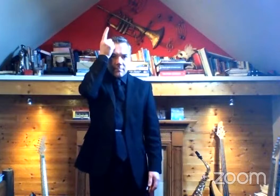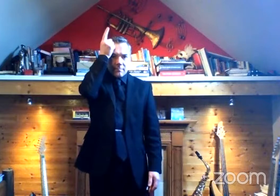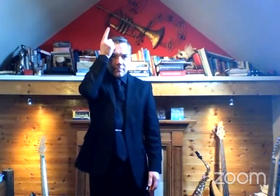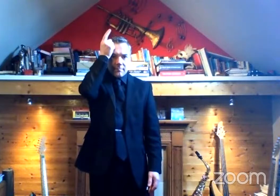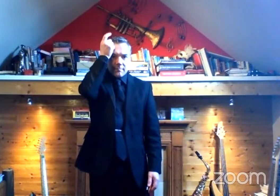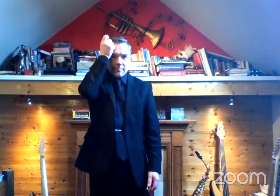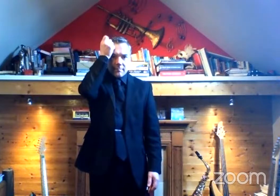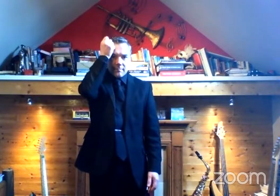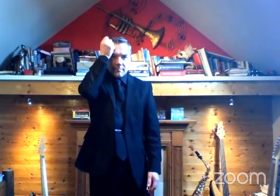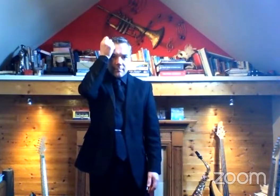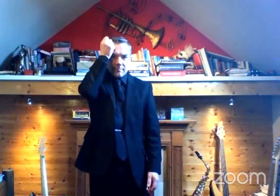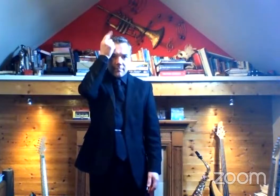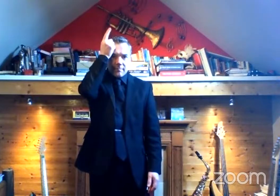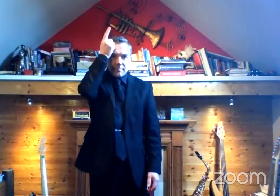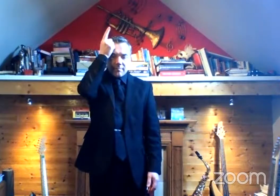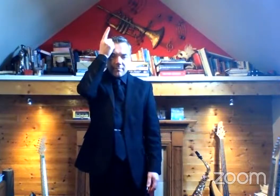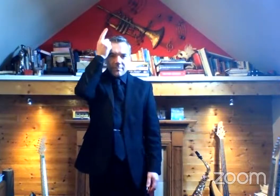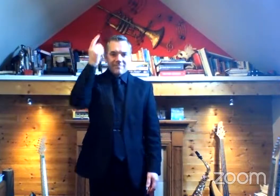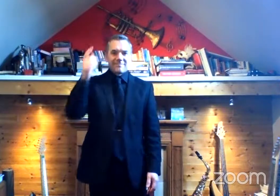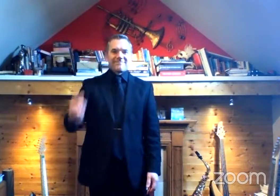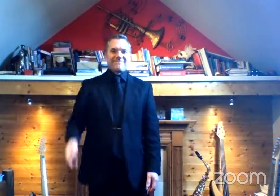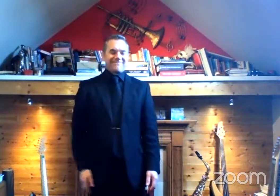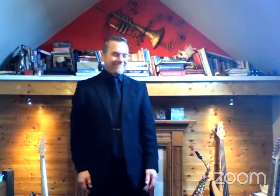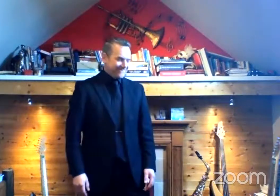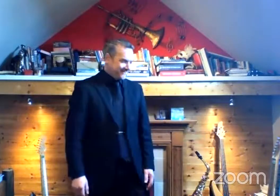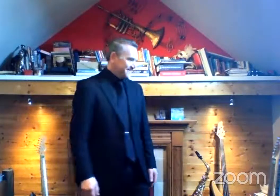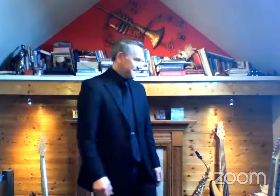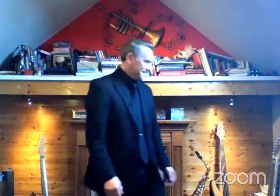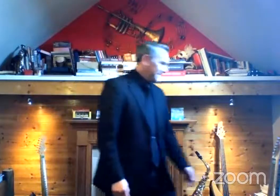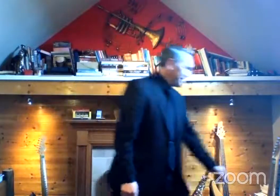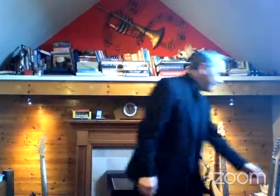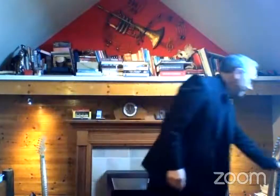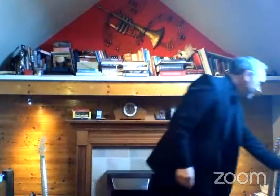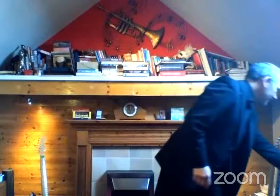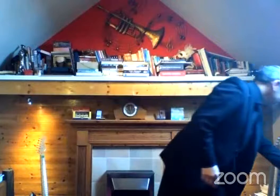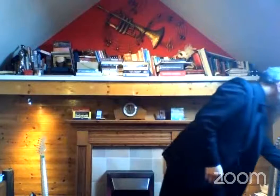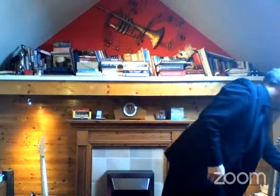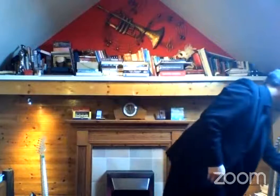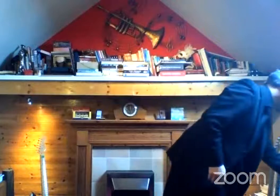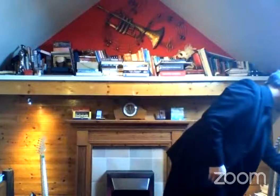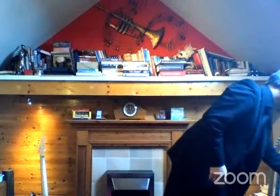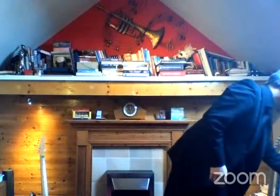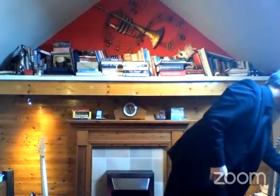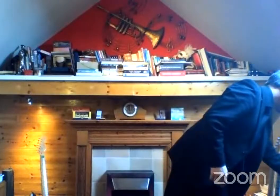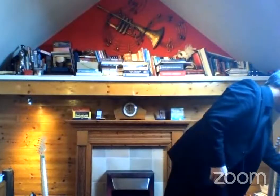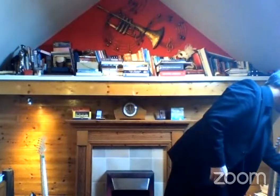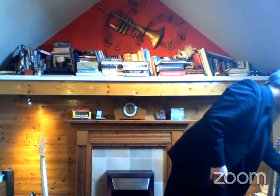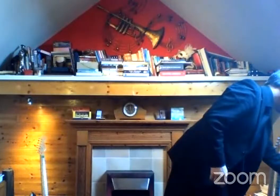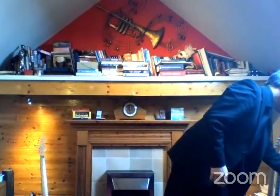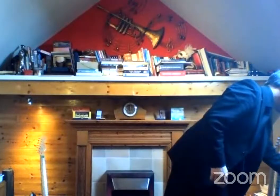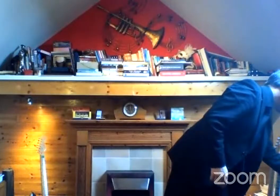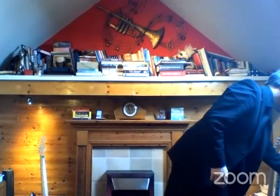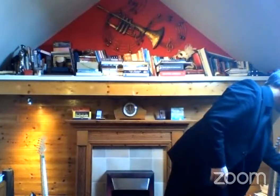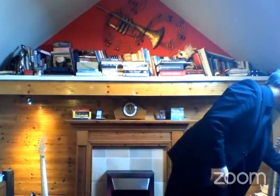right before our eyes. We like the deepest ocean.